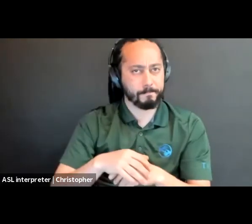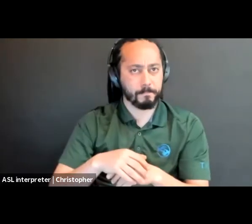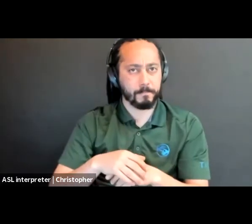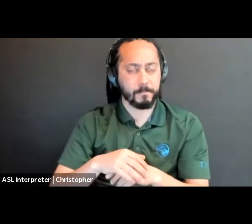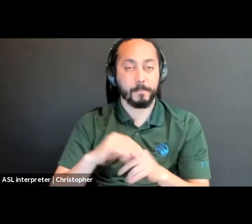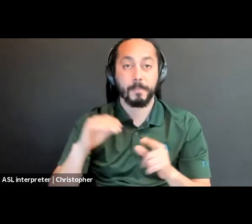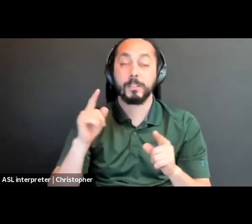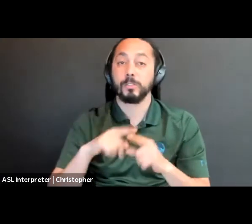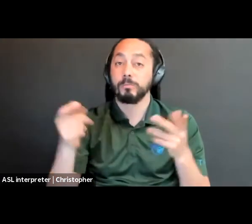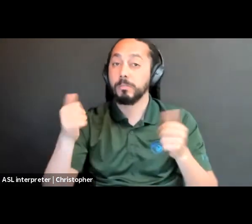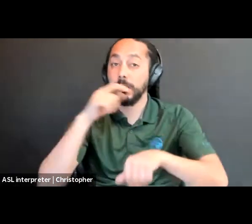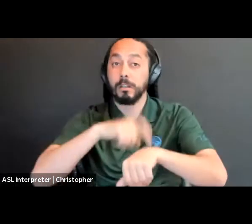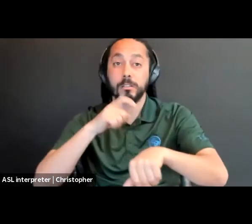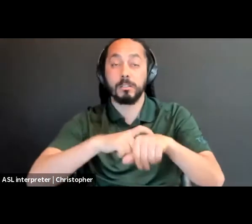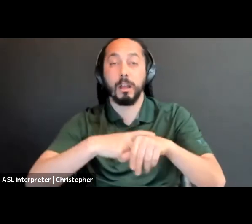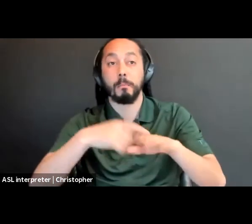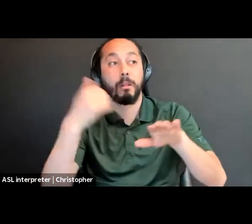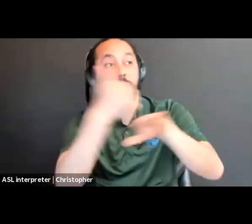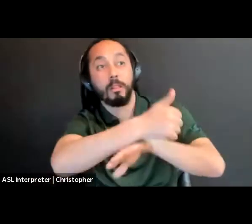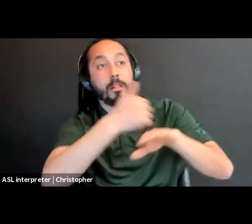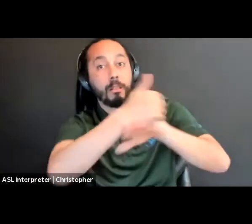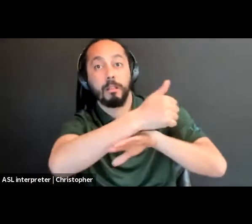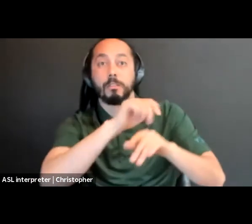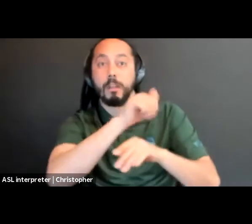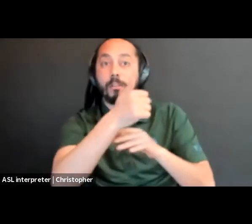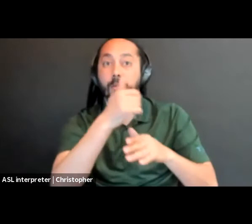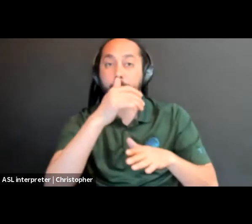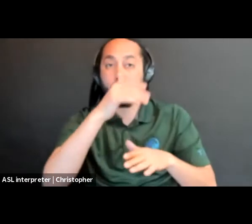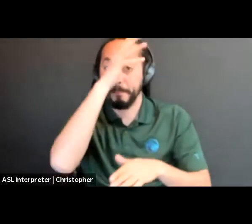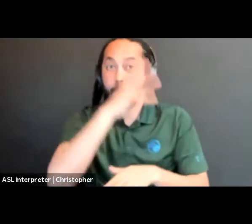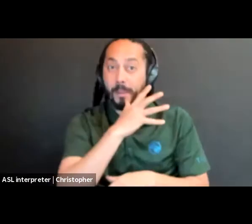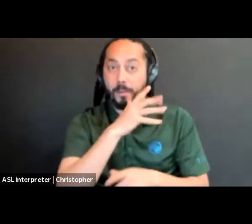the other parent is not in the children's best interests.